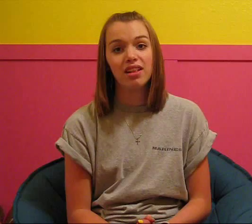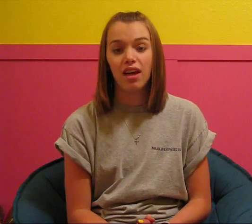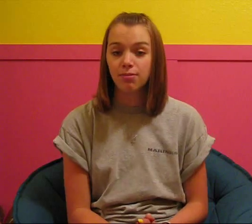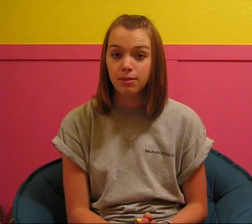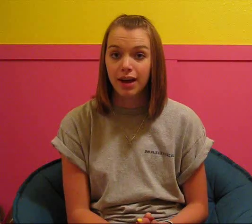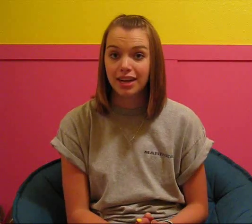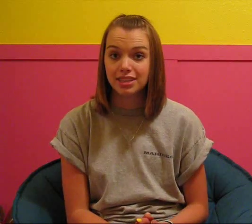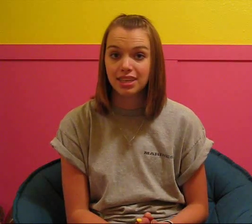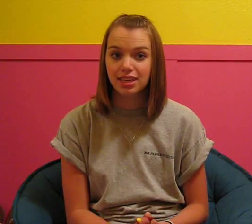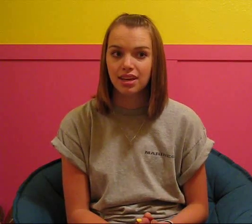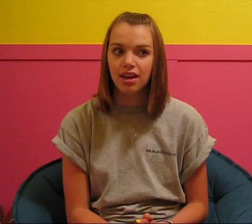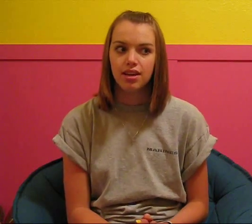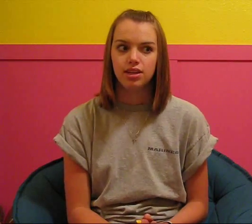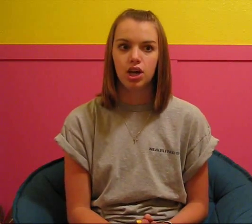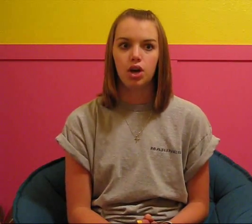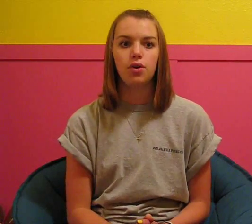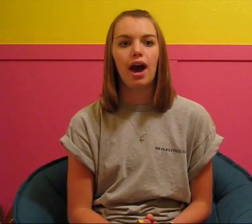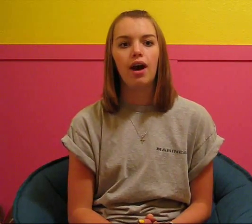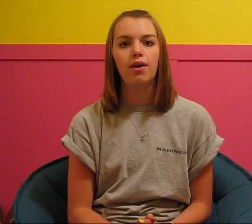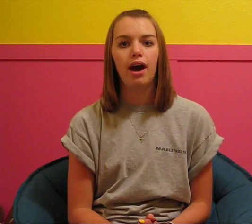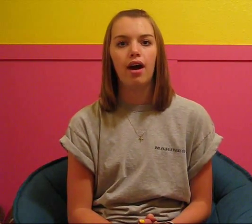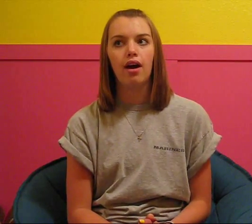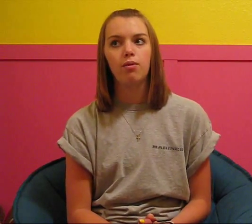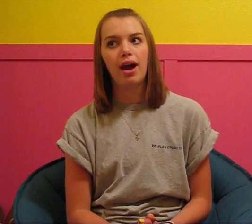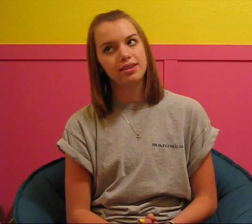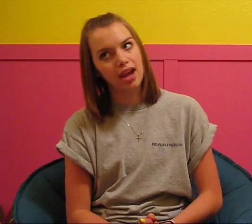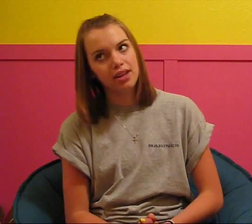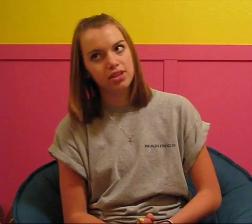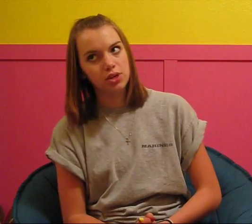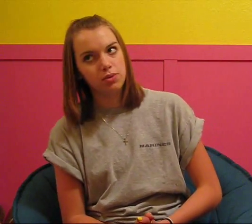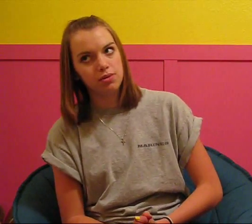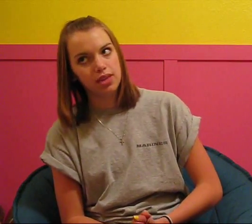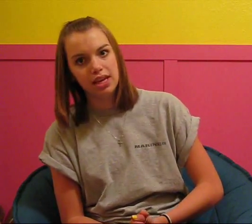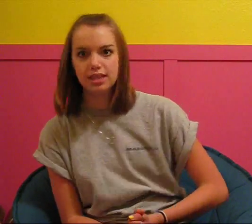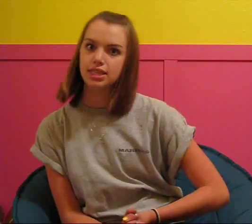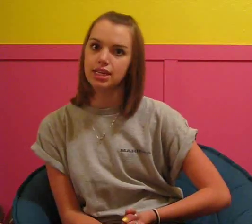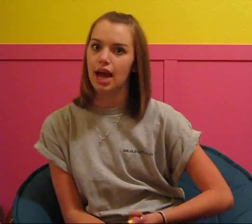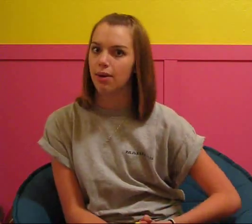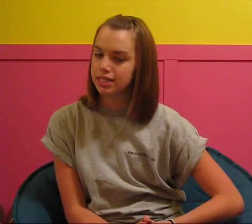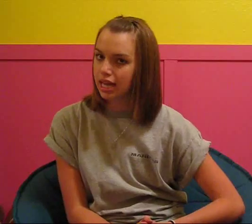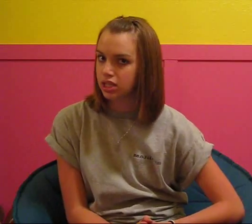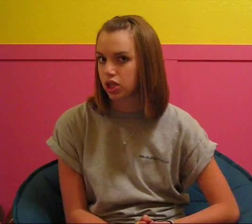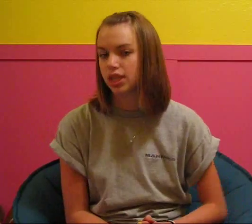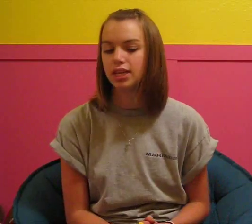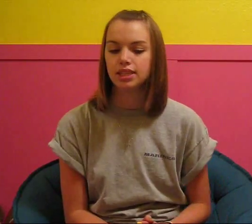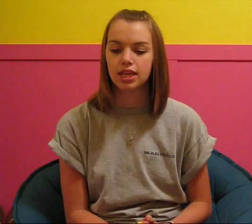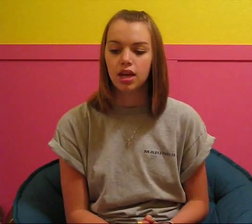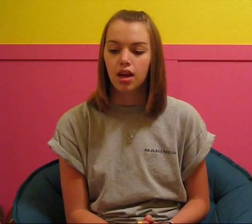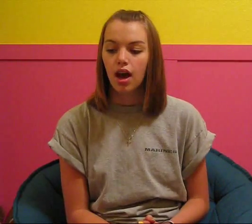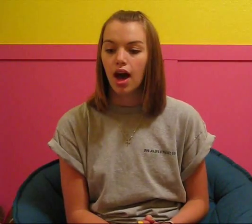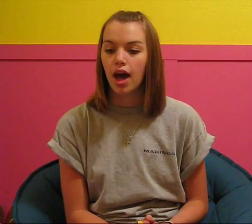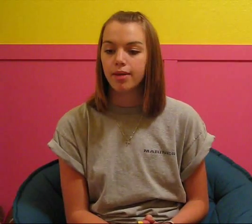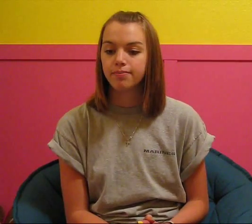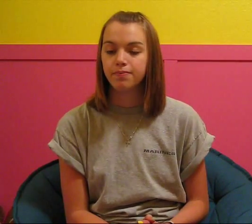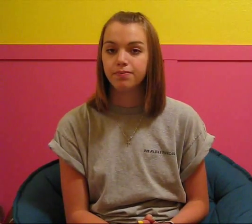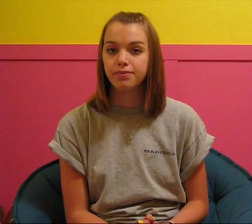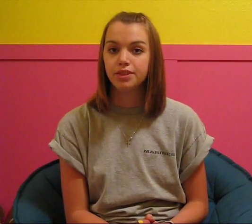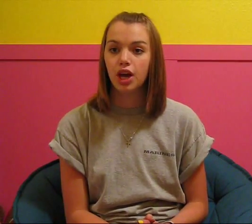had a lot of people asking, you know, why I sign certain things and how I sign certain things. So